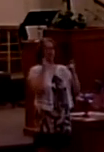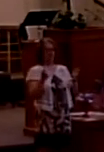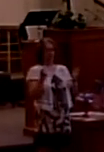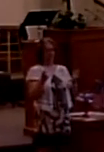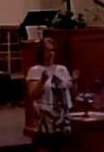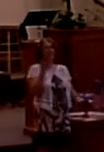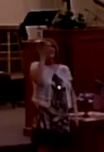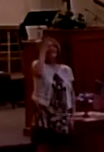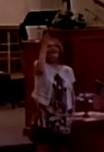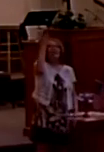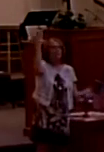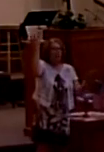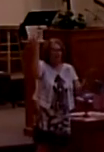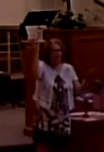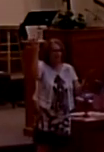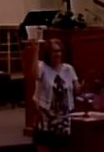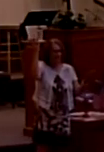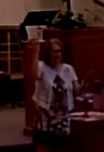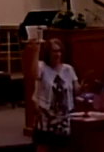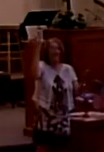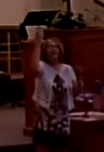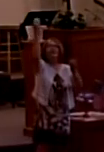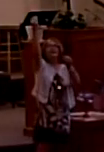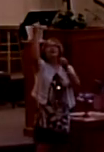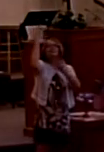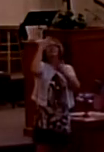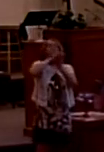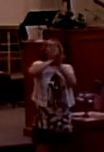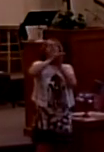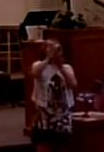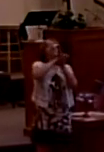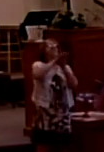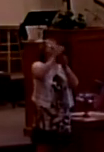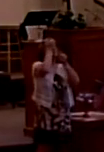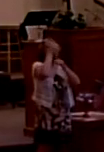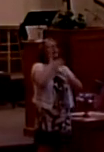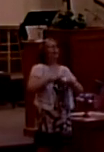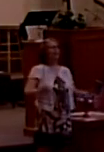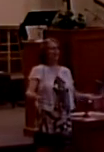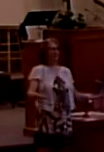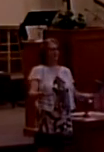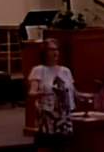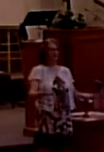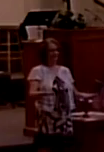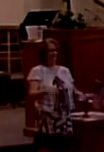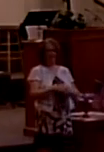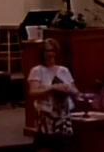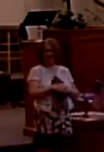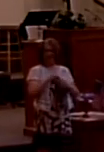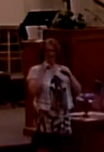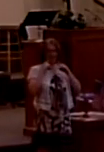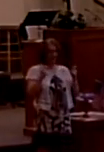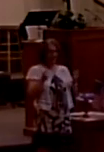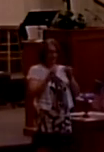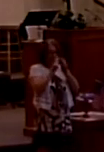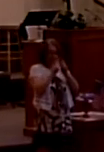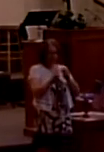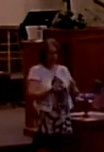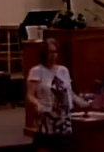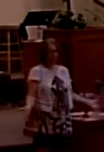he is able to what? To wash that sin away and to cleanse us from all unrighteousness. The sin today that enslaves